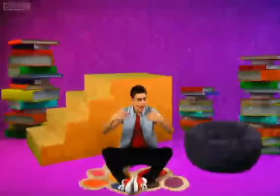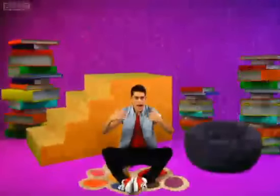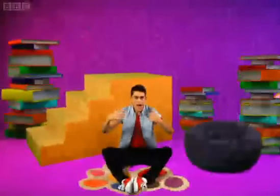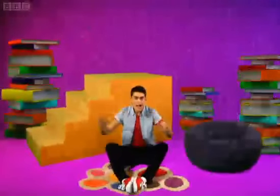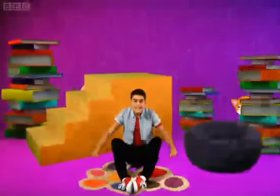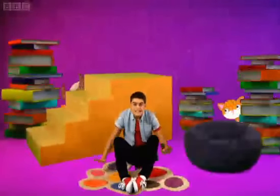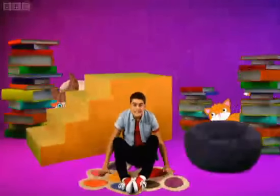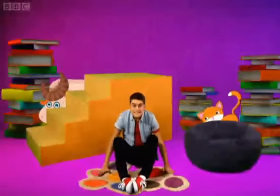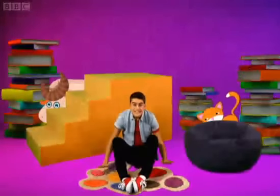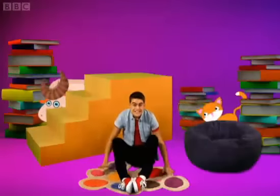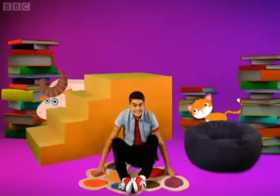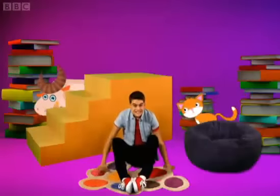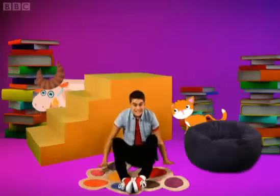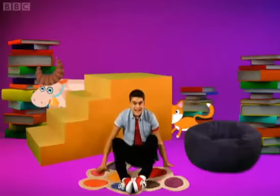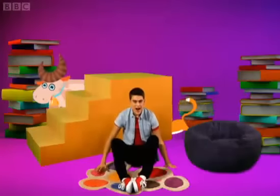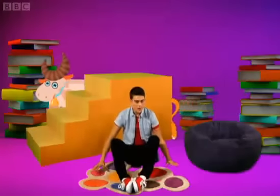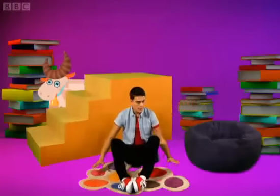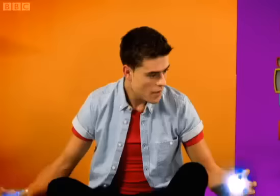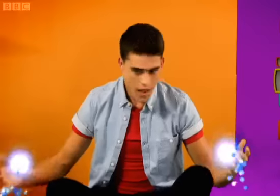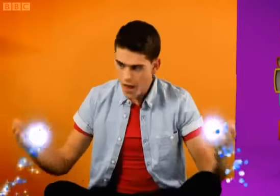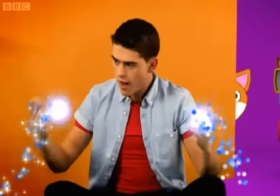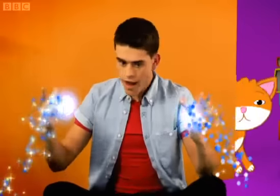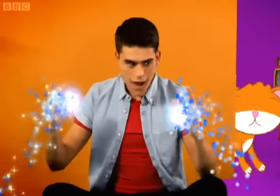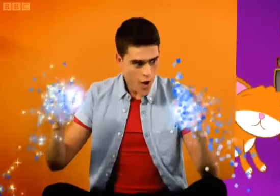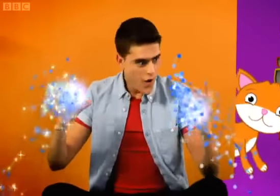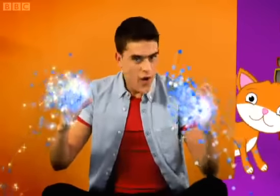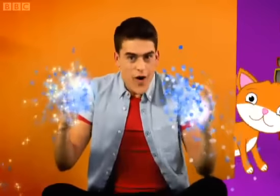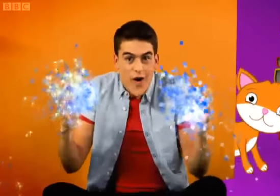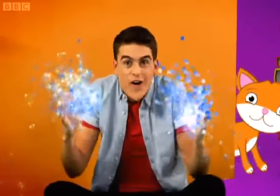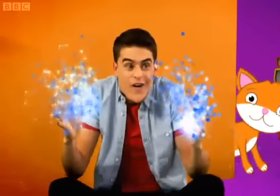Come on, everybody. Take a seat. Whoa!